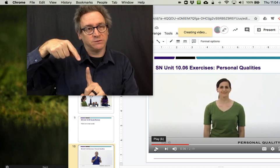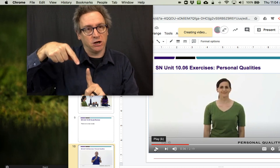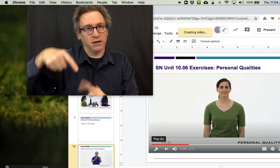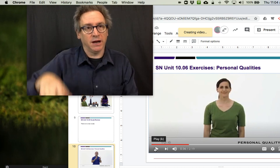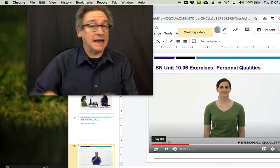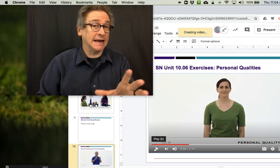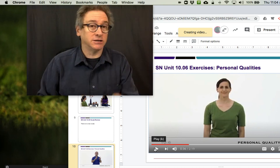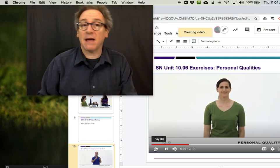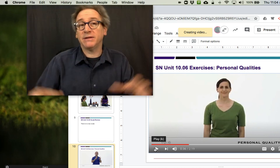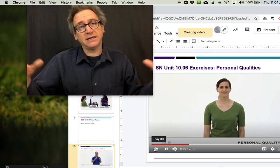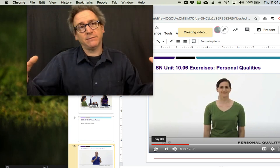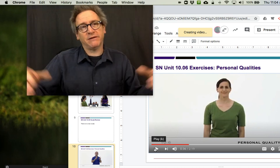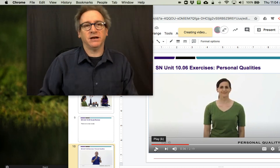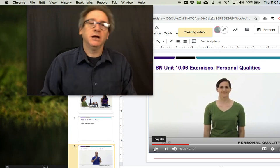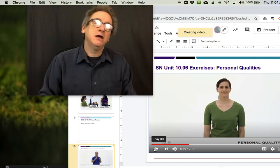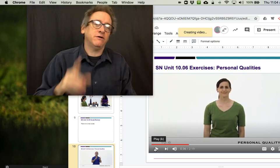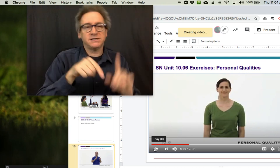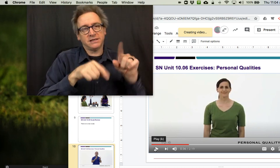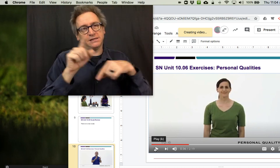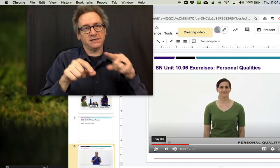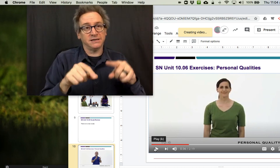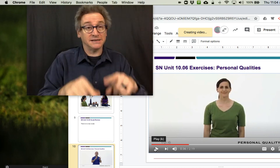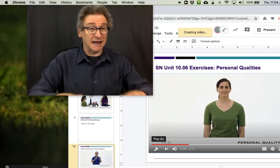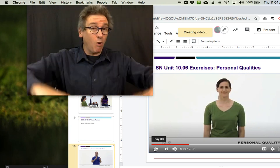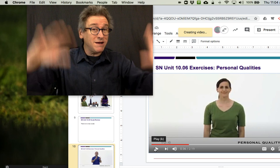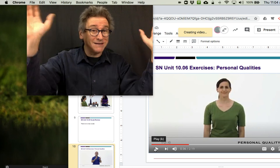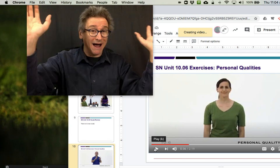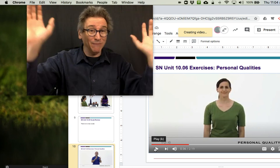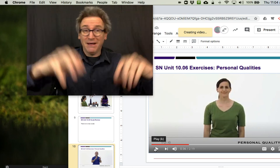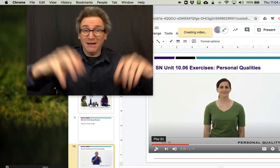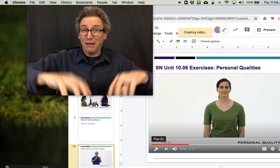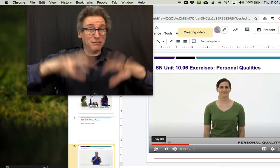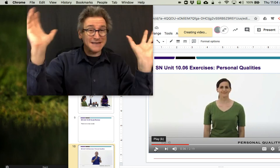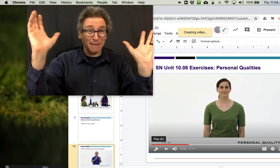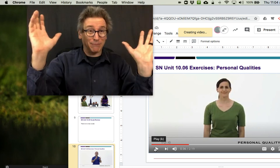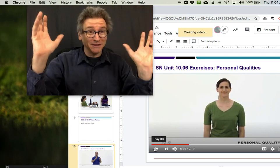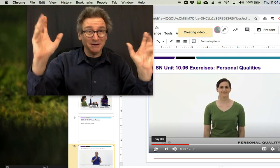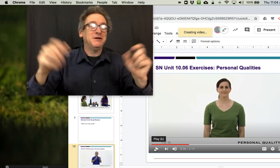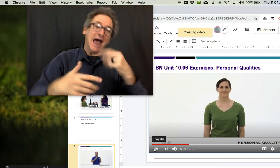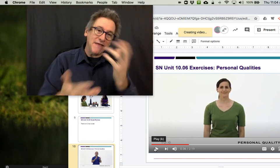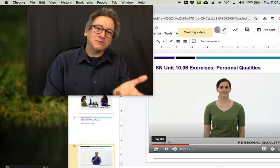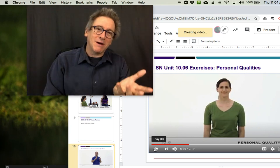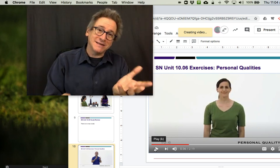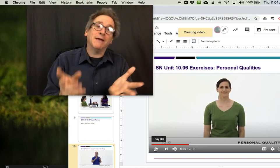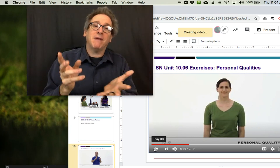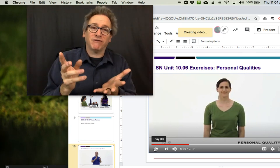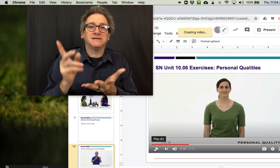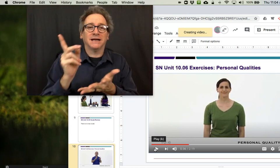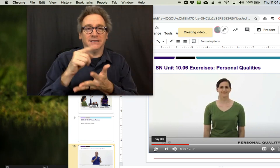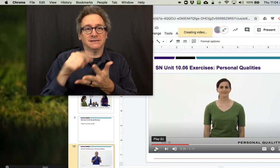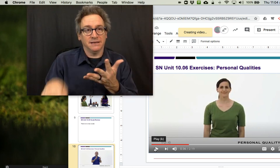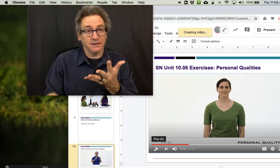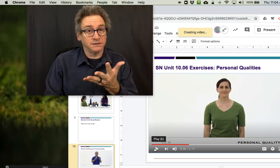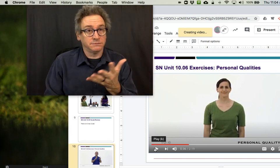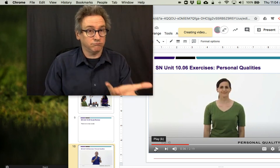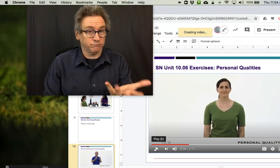section I was talking about. An anecdote. I'm going to tell you about my friend. They're this, this, this, and this, and one time this happened, and that's why I say my friend is like